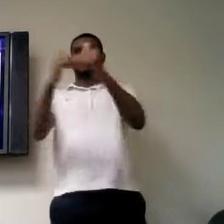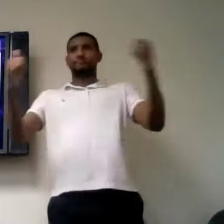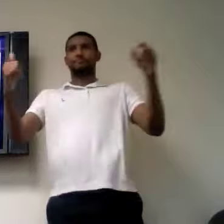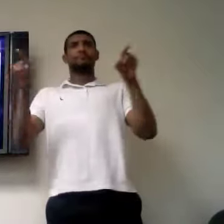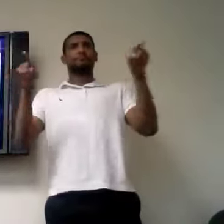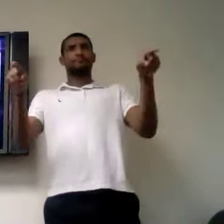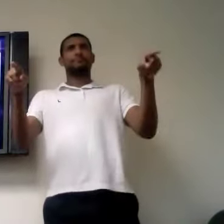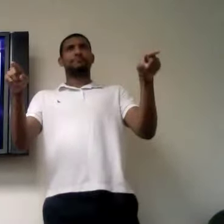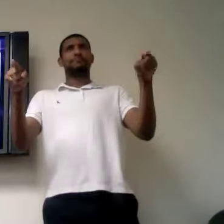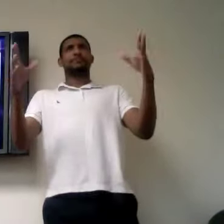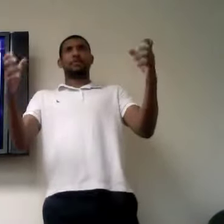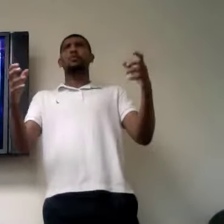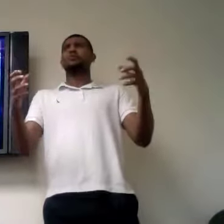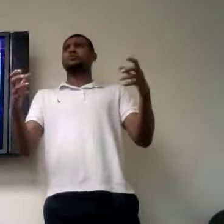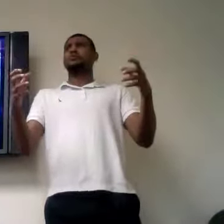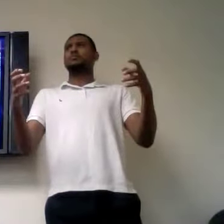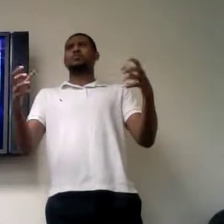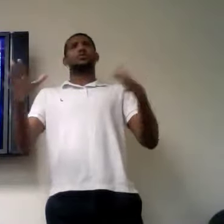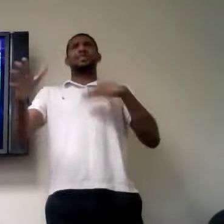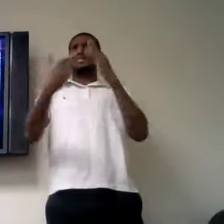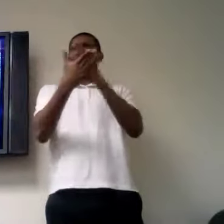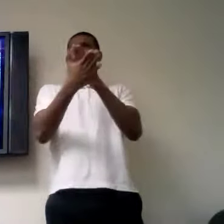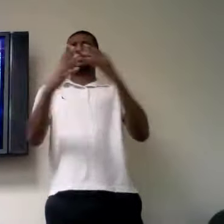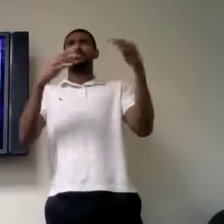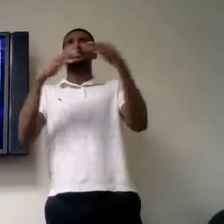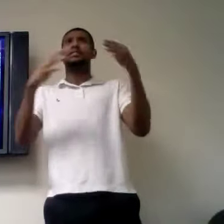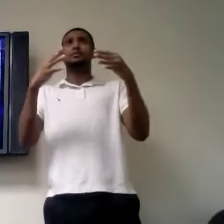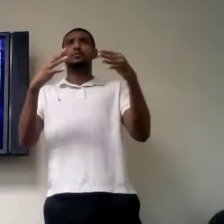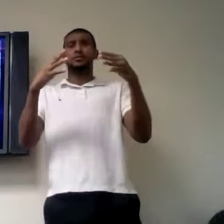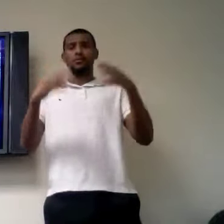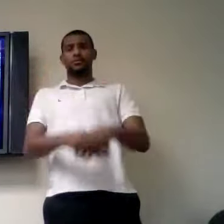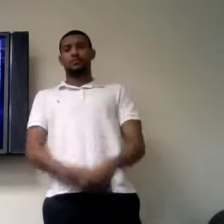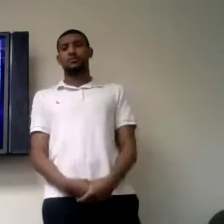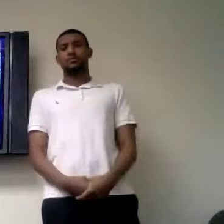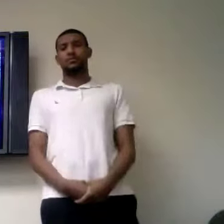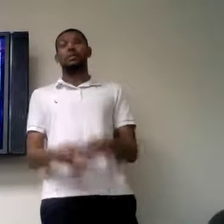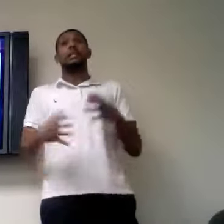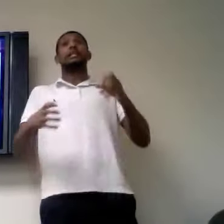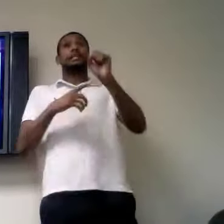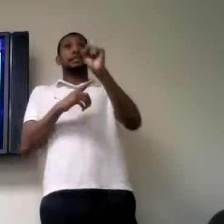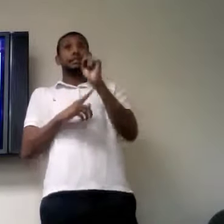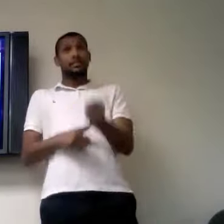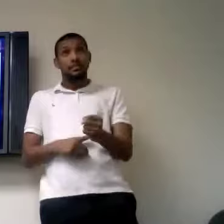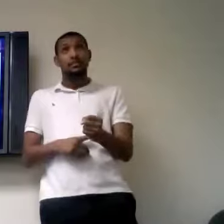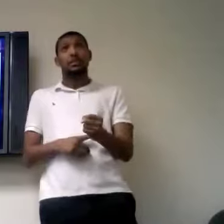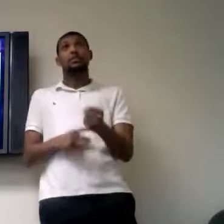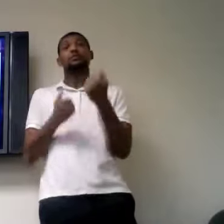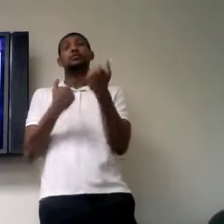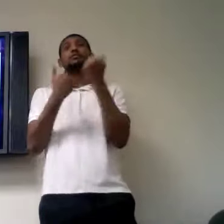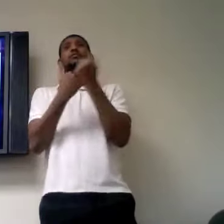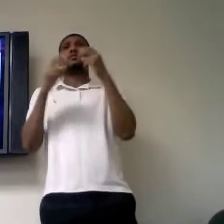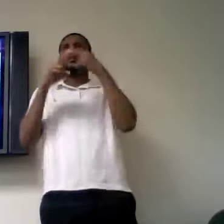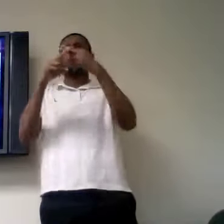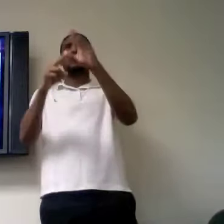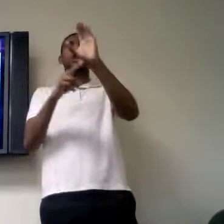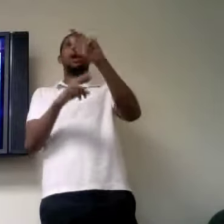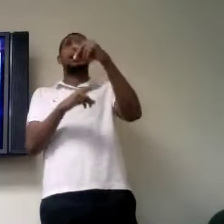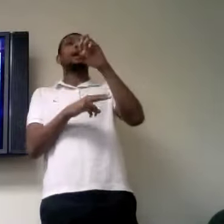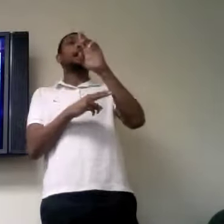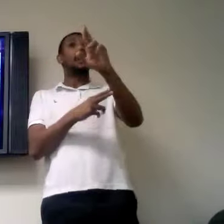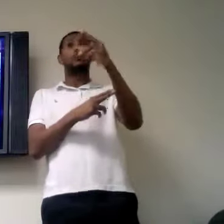and reconciliation with the South. Many Southern sympathizers were called Copperheads, in reference to the venomous copperhead